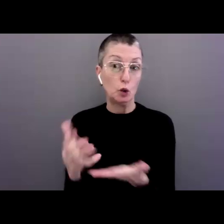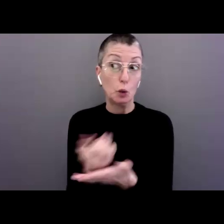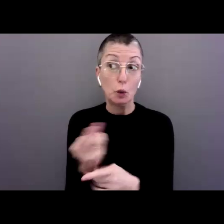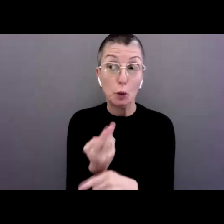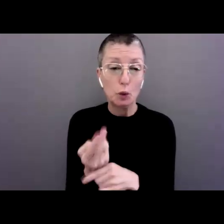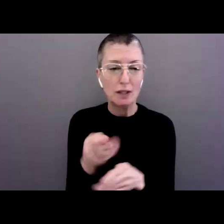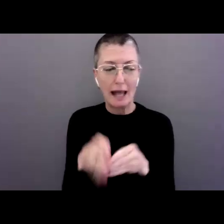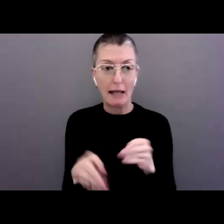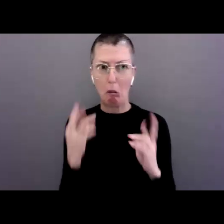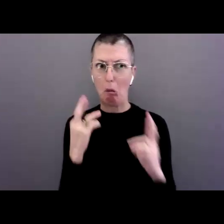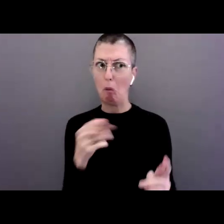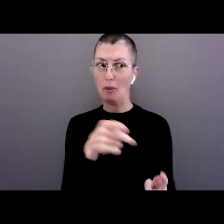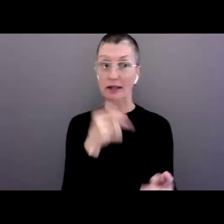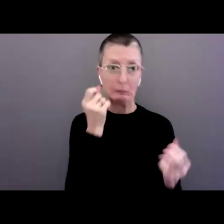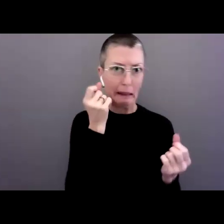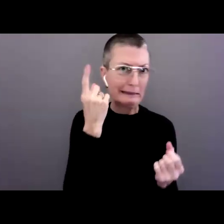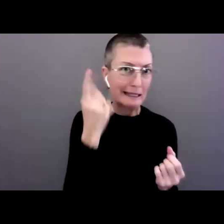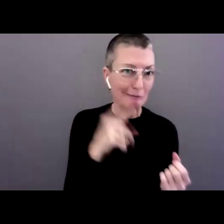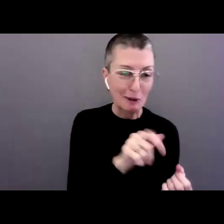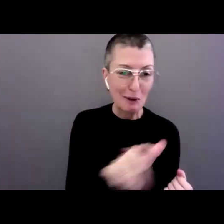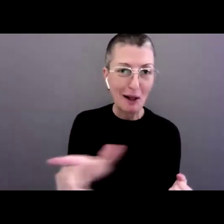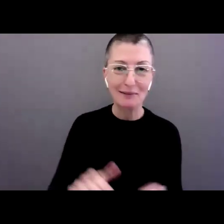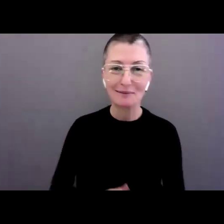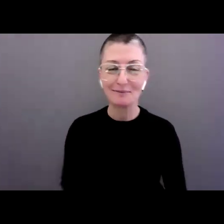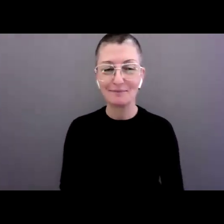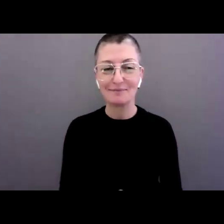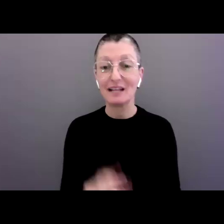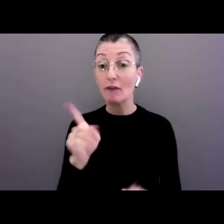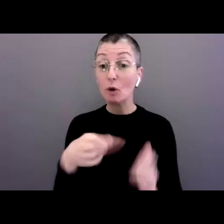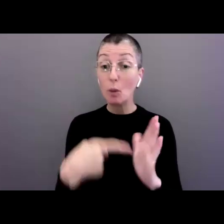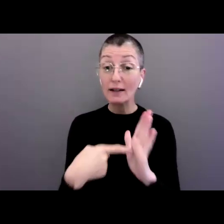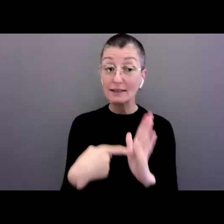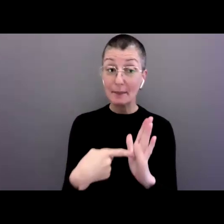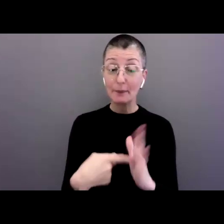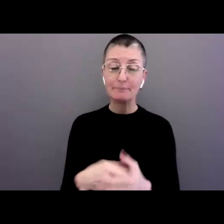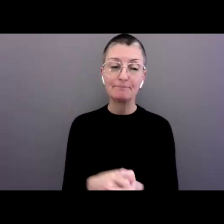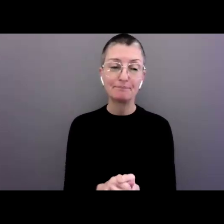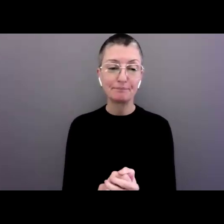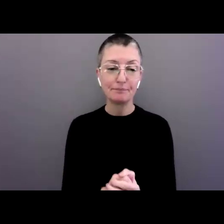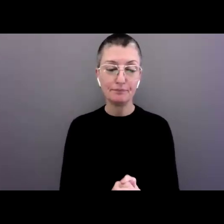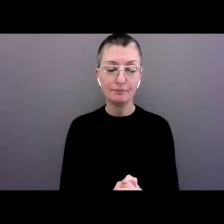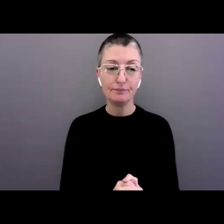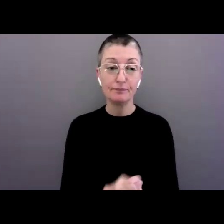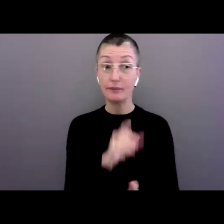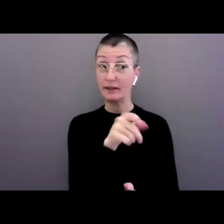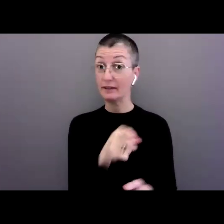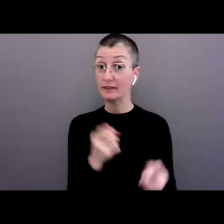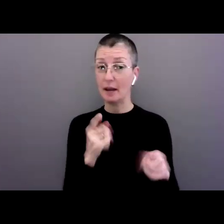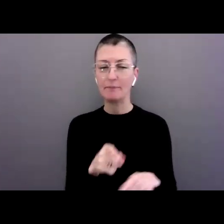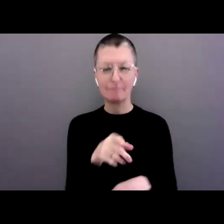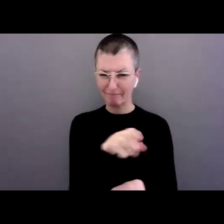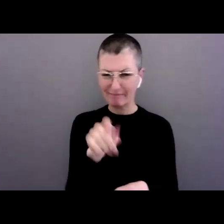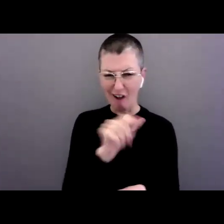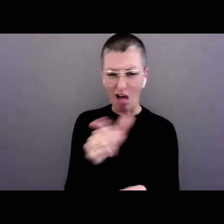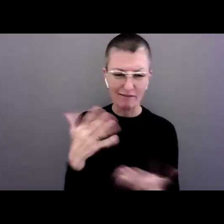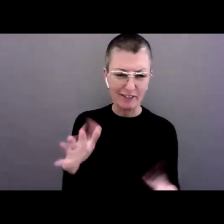making sense for everyone. So to give you kind of an example of this, I think we've all been on